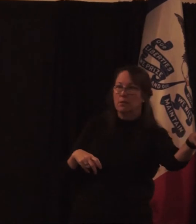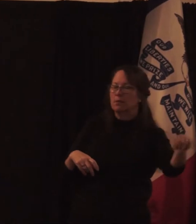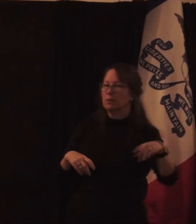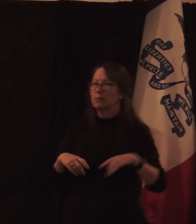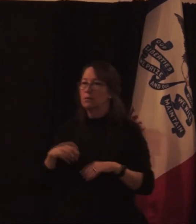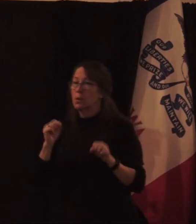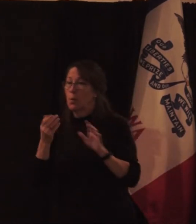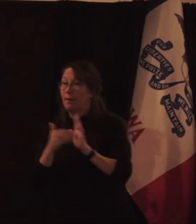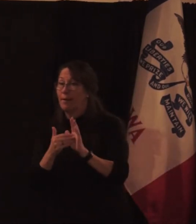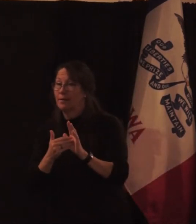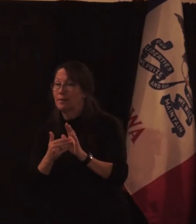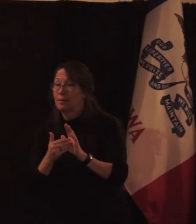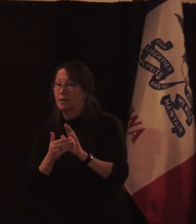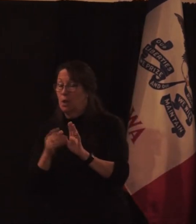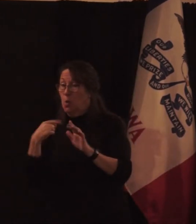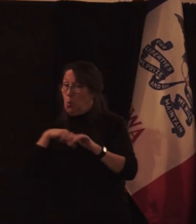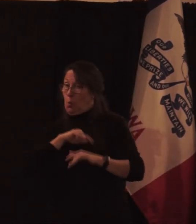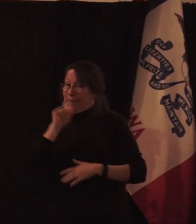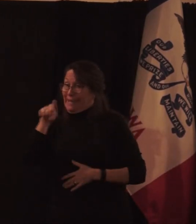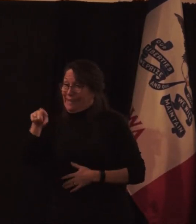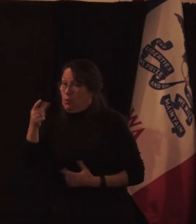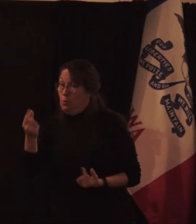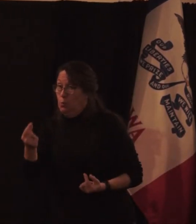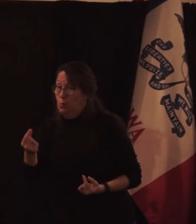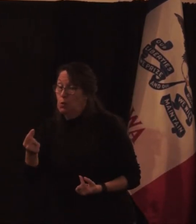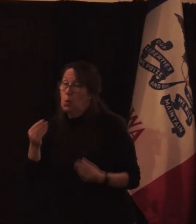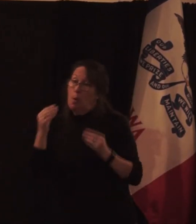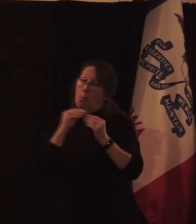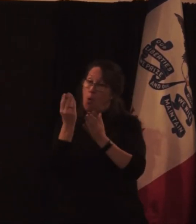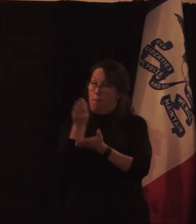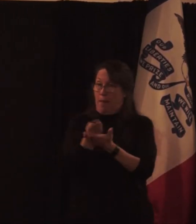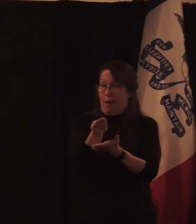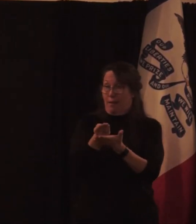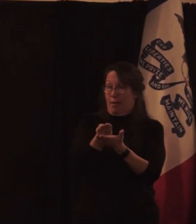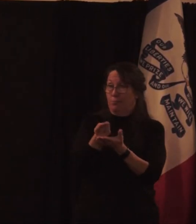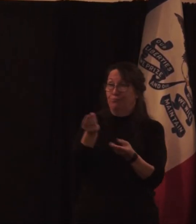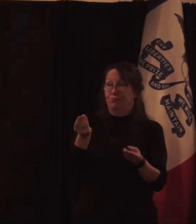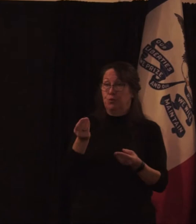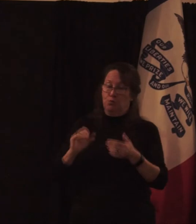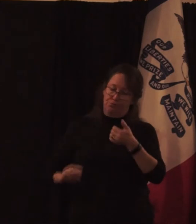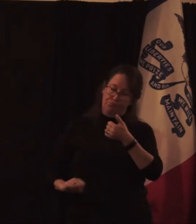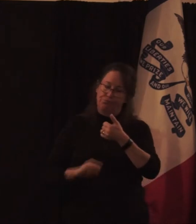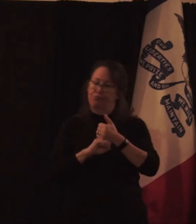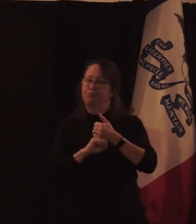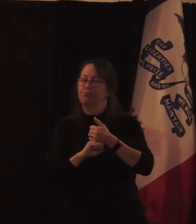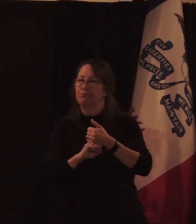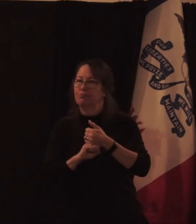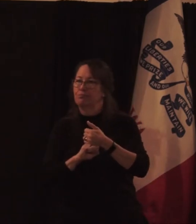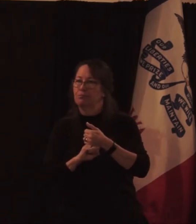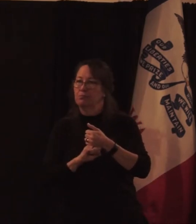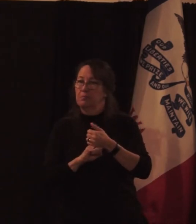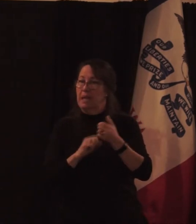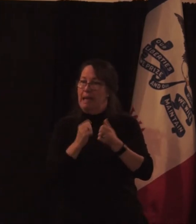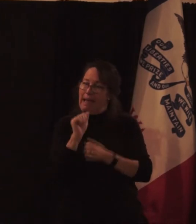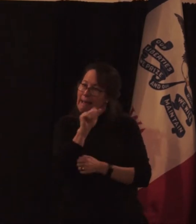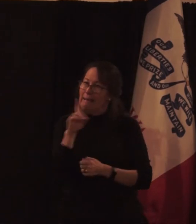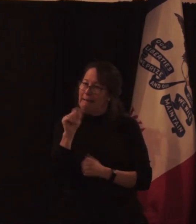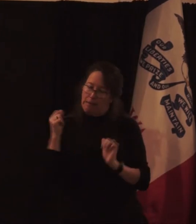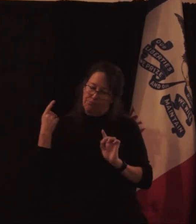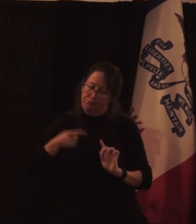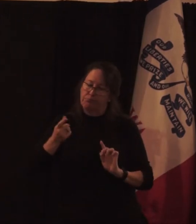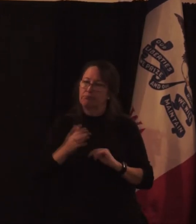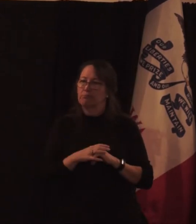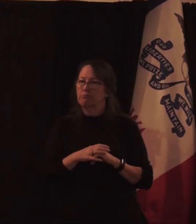again, what we have to do is we have to get more money to back up what the ADA